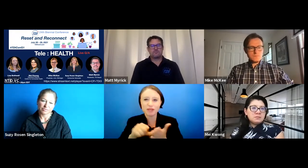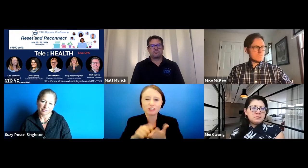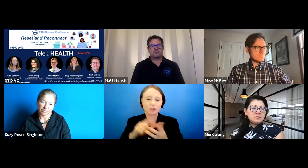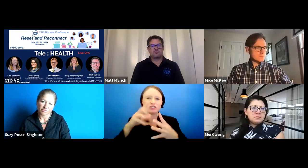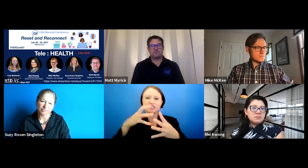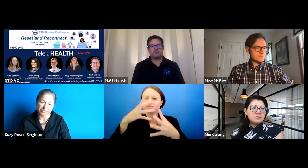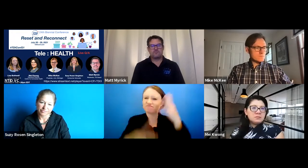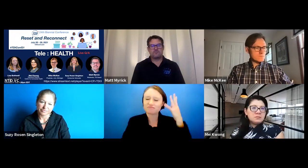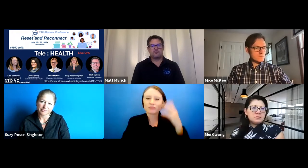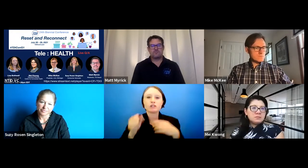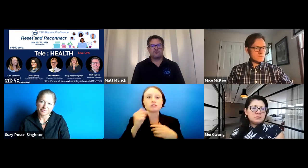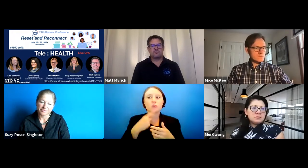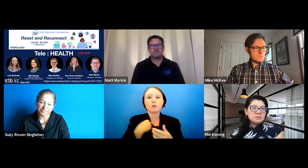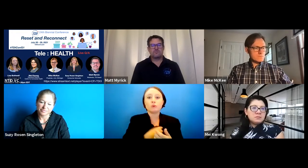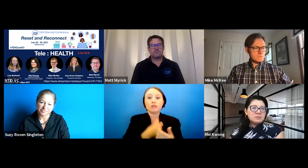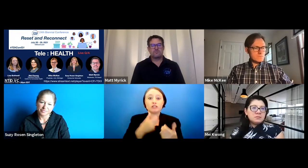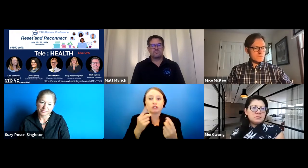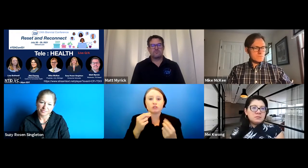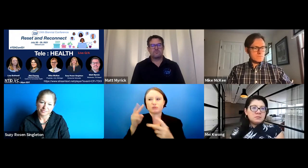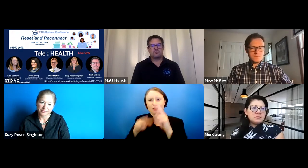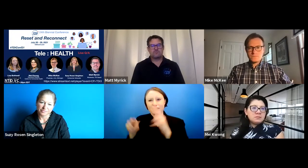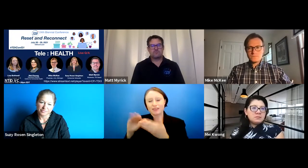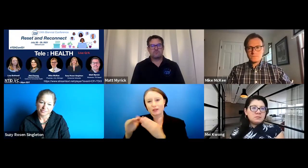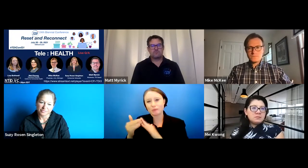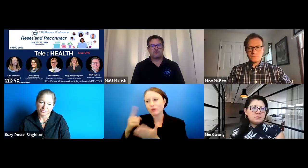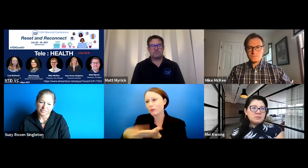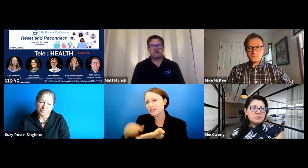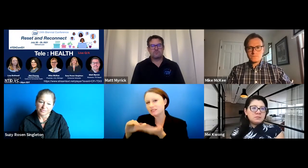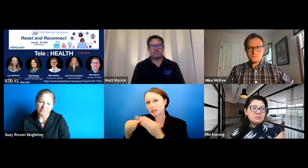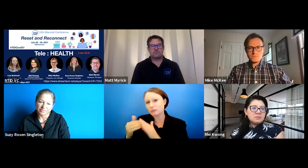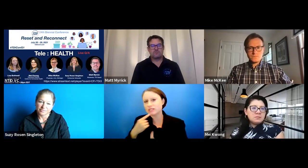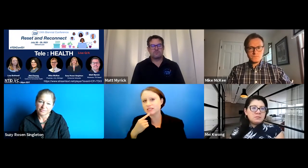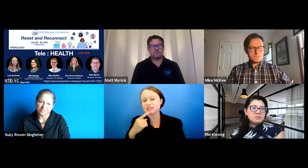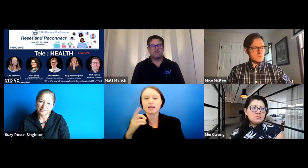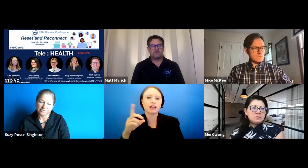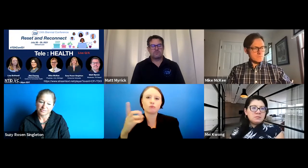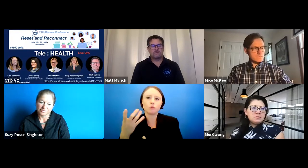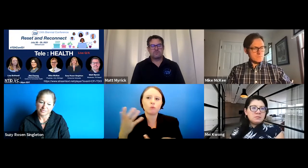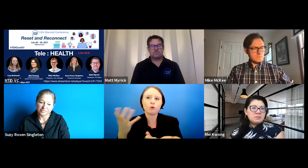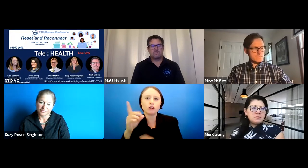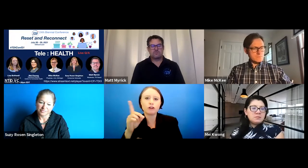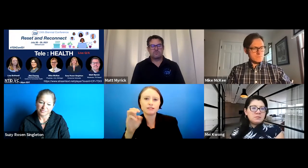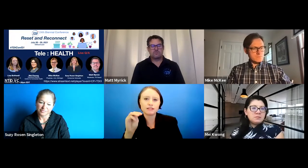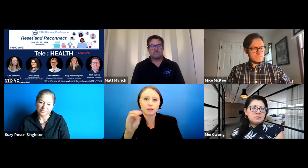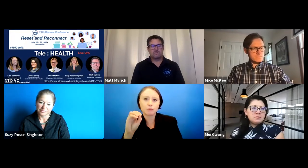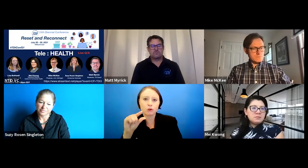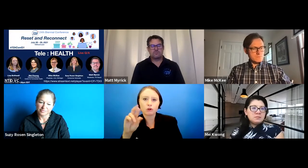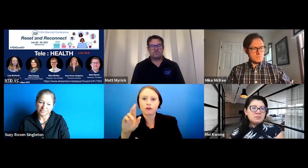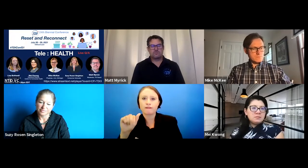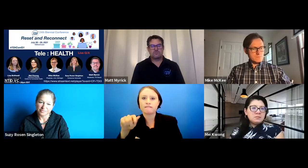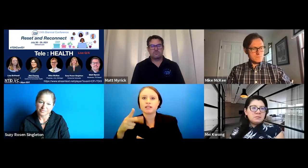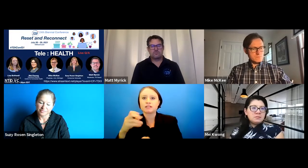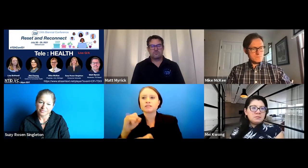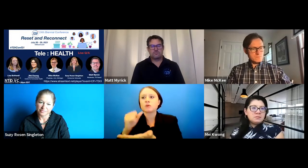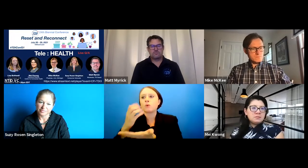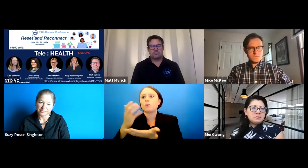notice rules making, website design. We do reach out, we look for the community and see what they